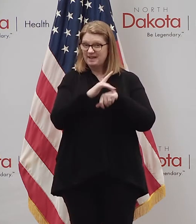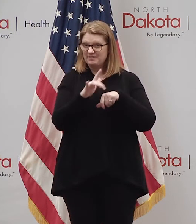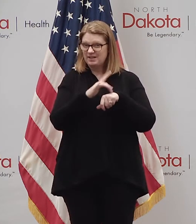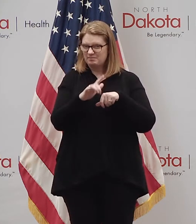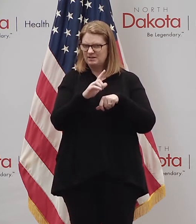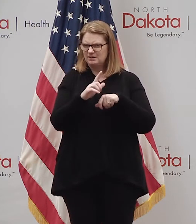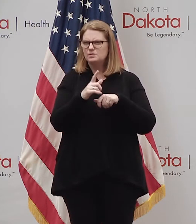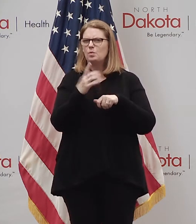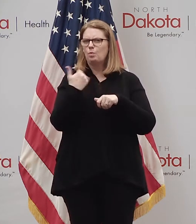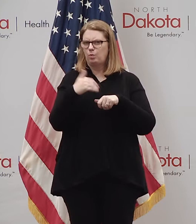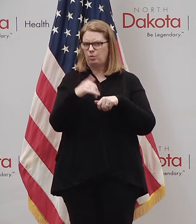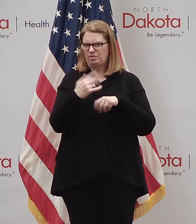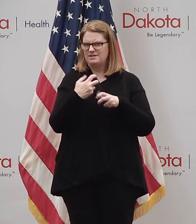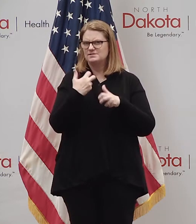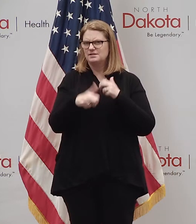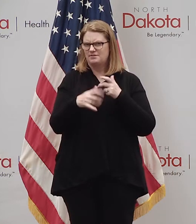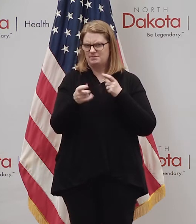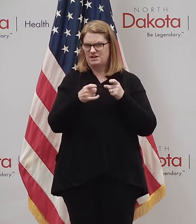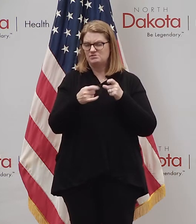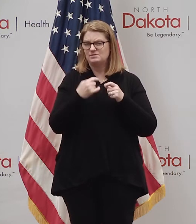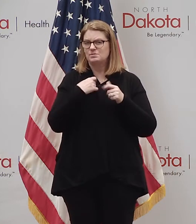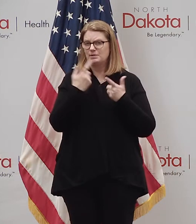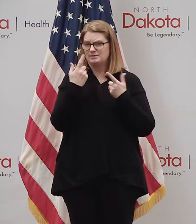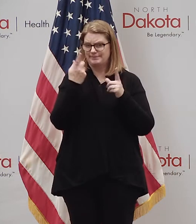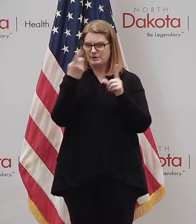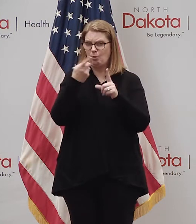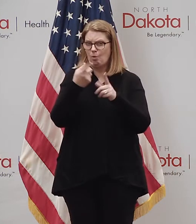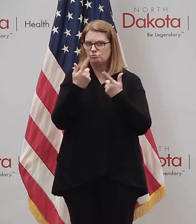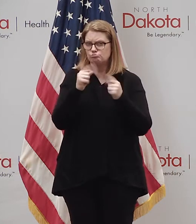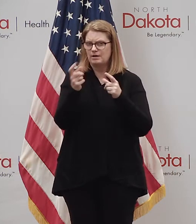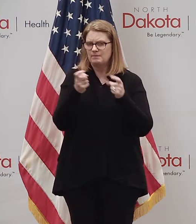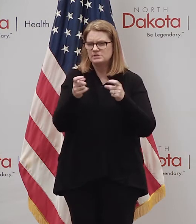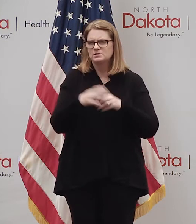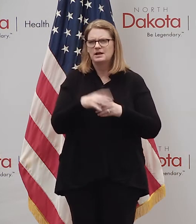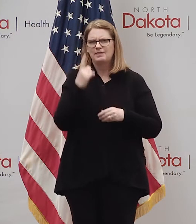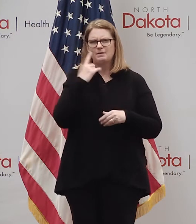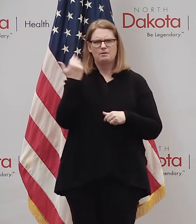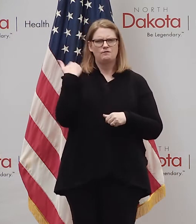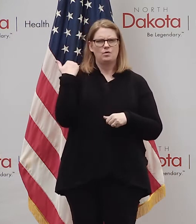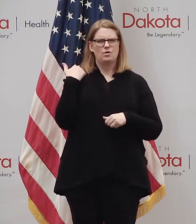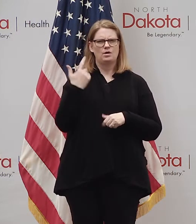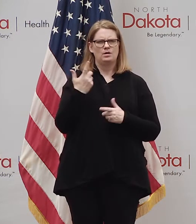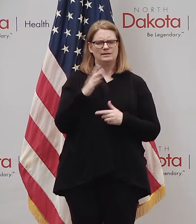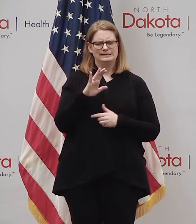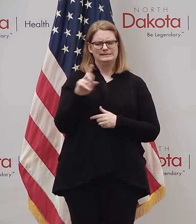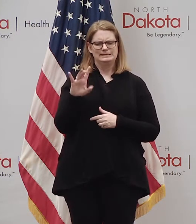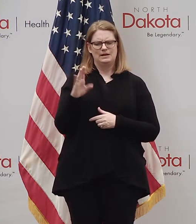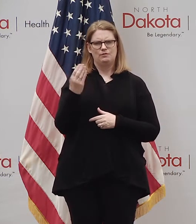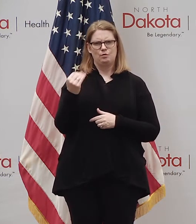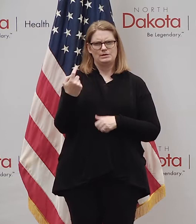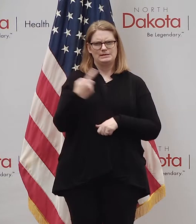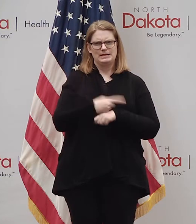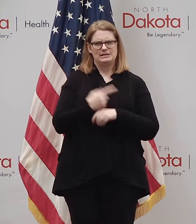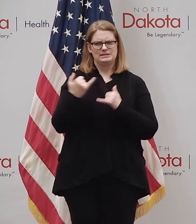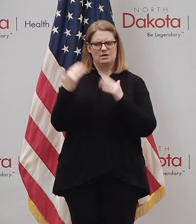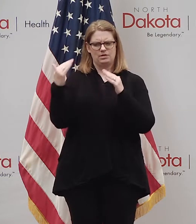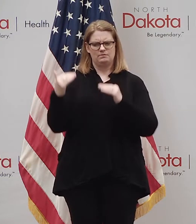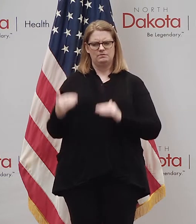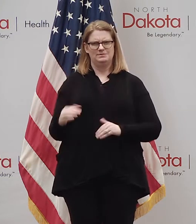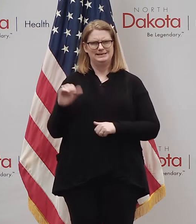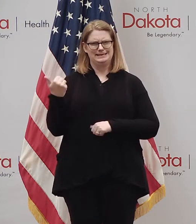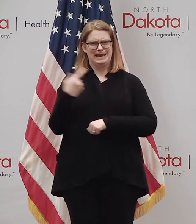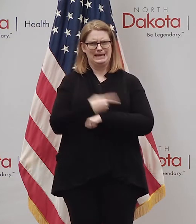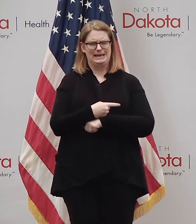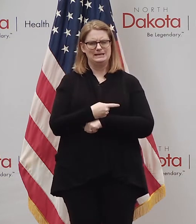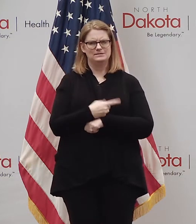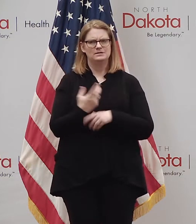manage. And so I think that it was longer initially. I think the CDC had it at 14 days. They lowered it to 10,